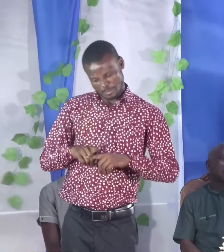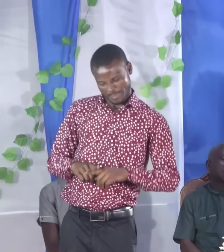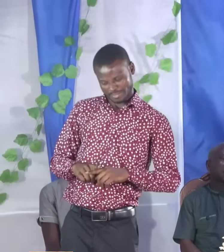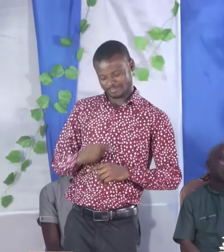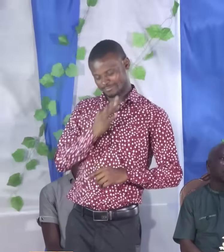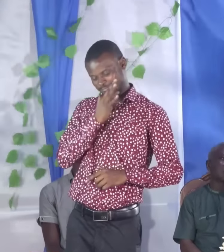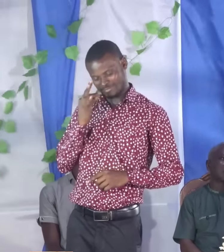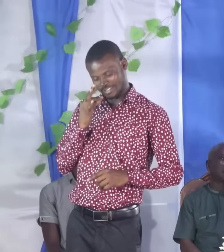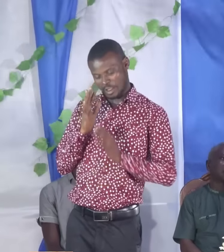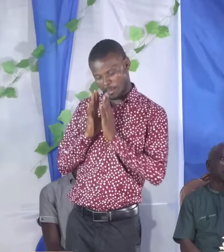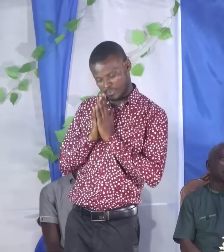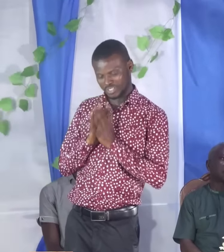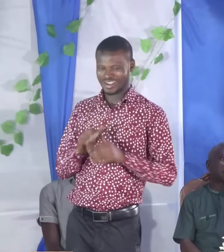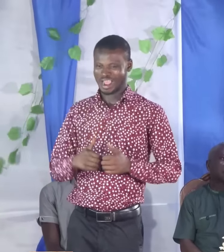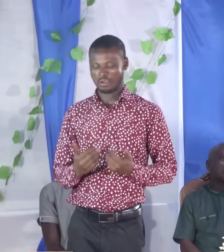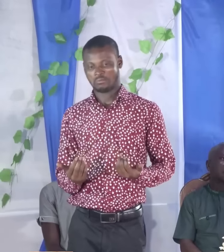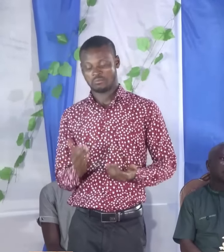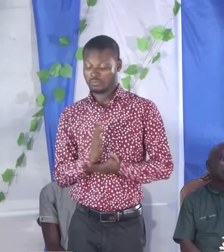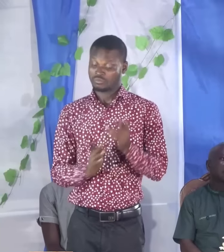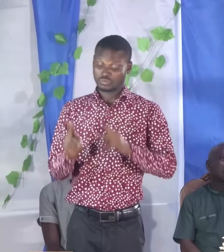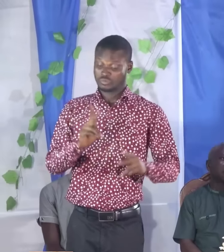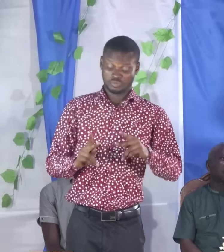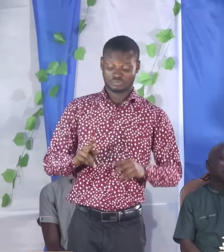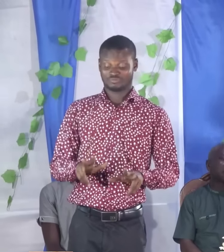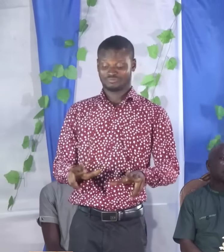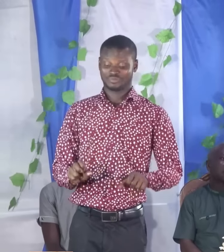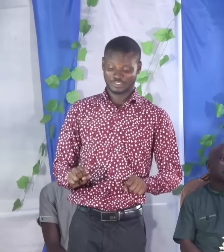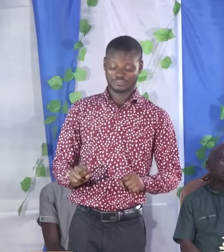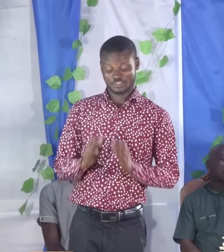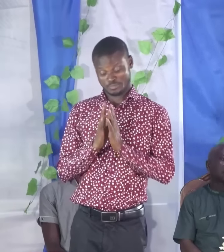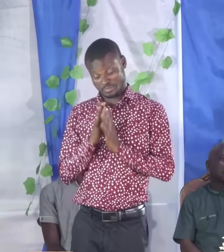mpa ye na abo. O ba be ko e benya ke verse akọ eno ho fasting na aye.